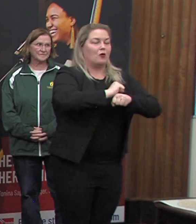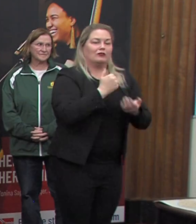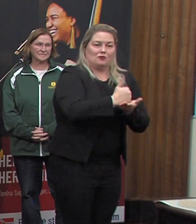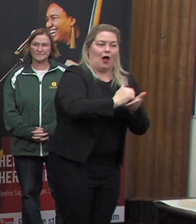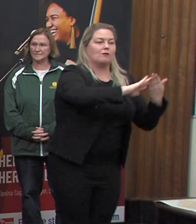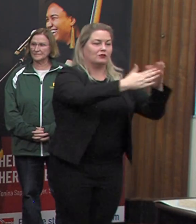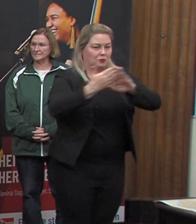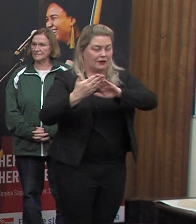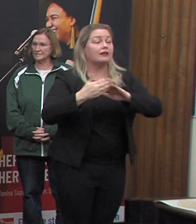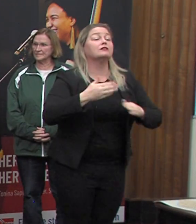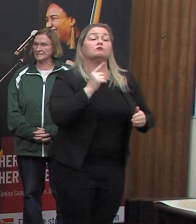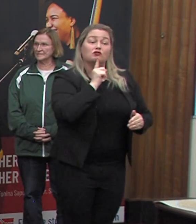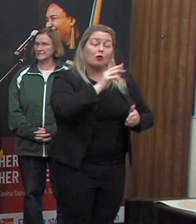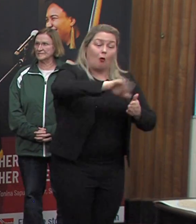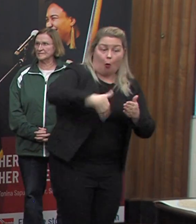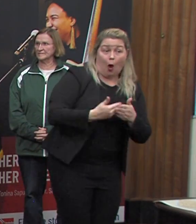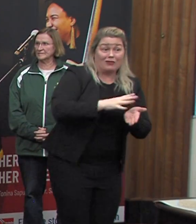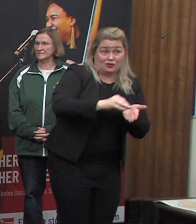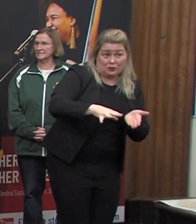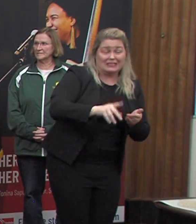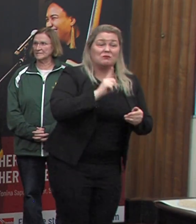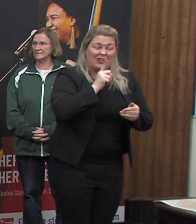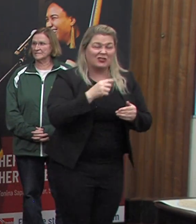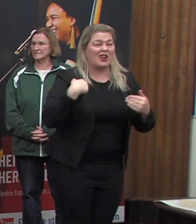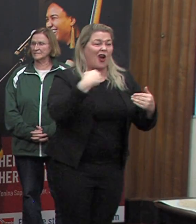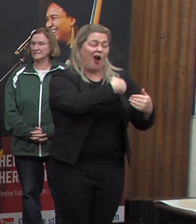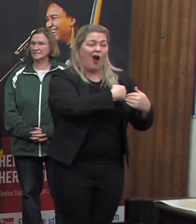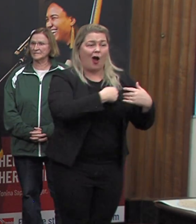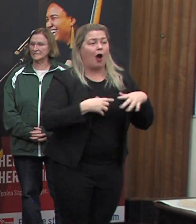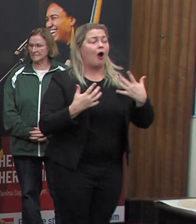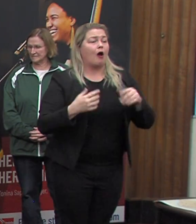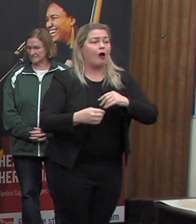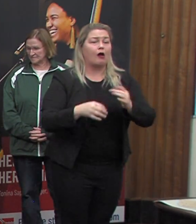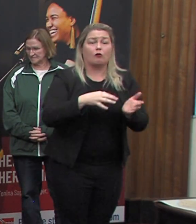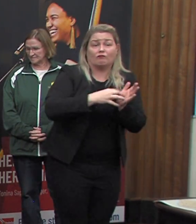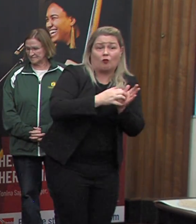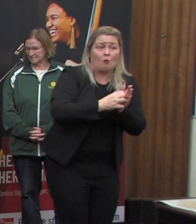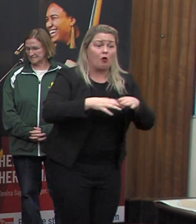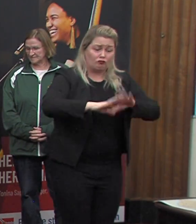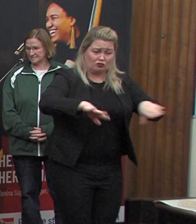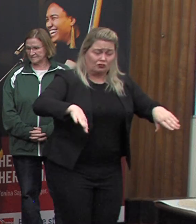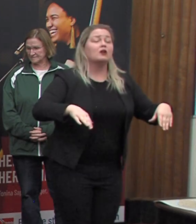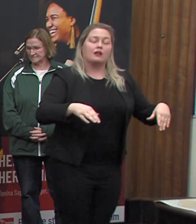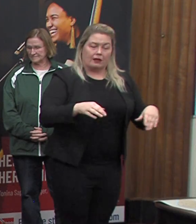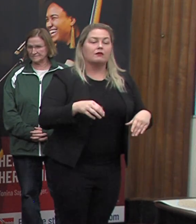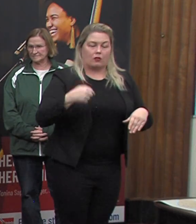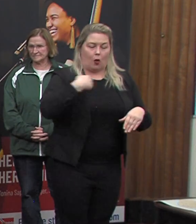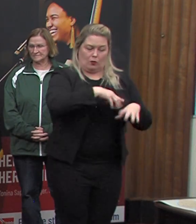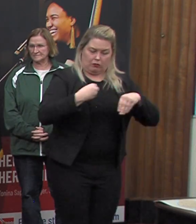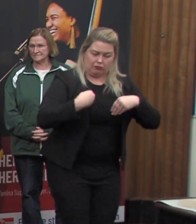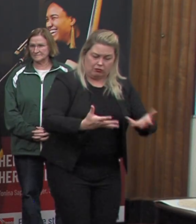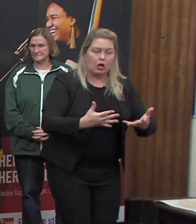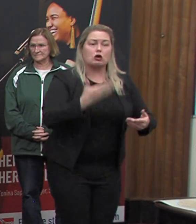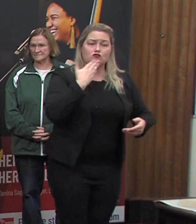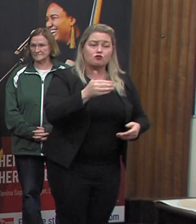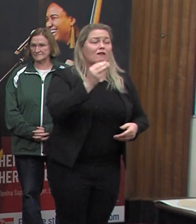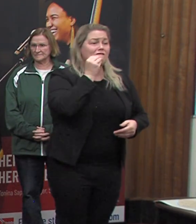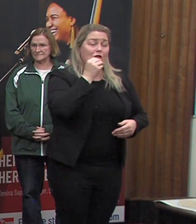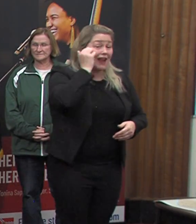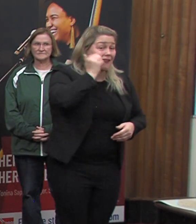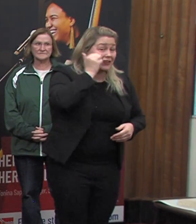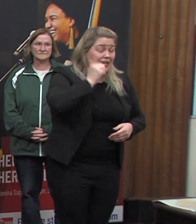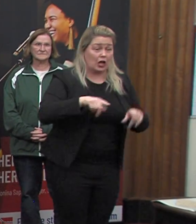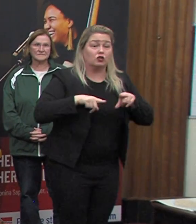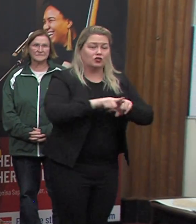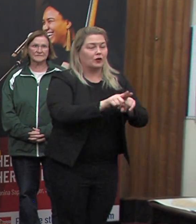to ensure that all students, especially our most marginalized kids, receive nutritional breakfast and lunch and meals every day during